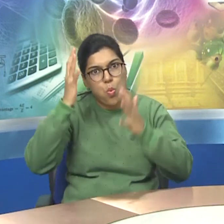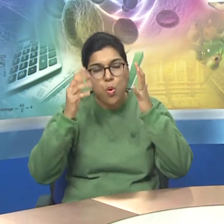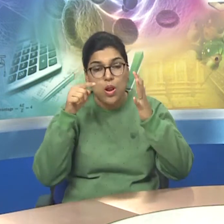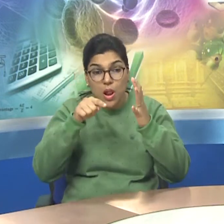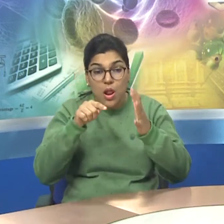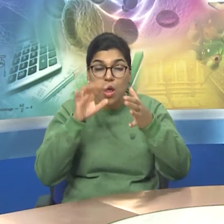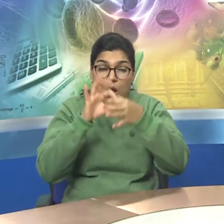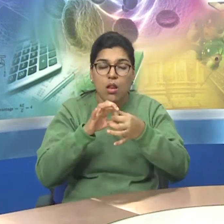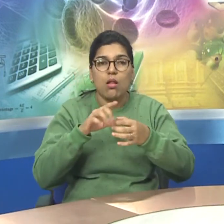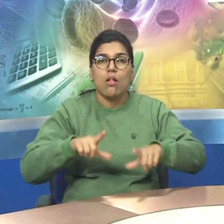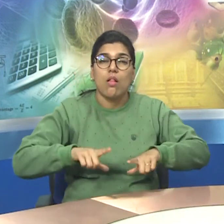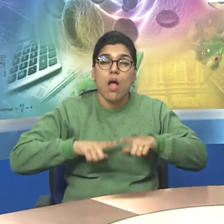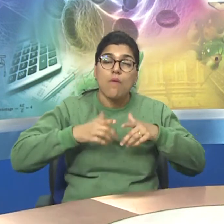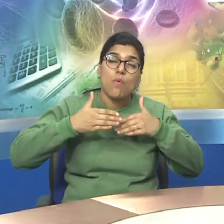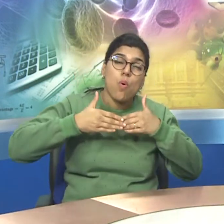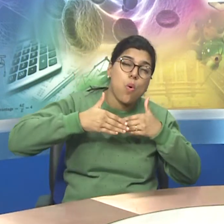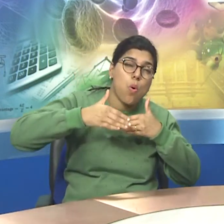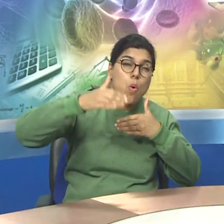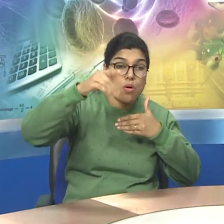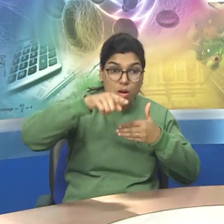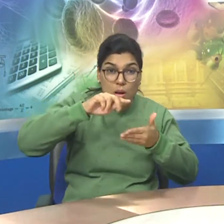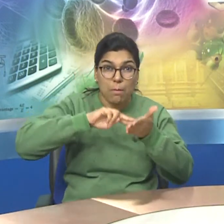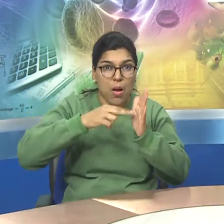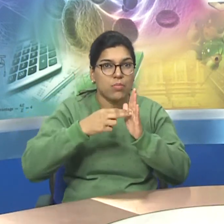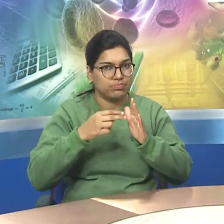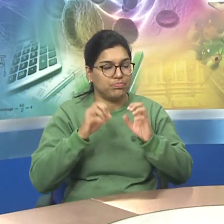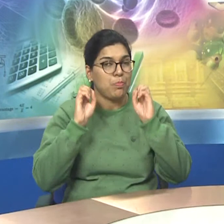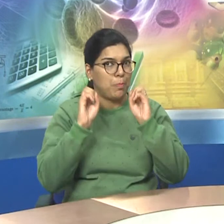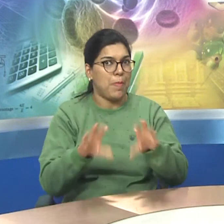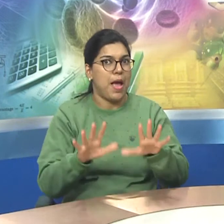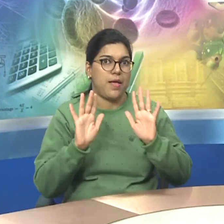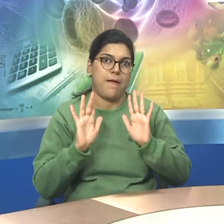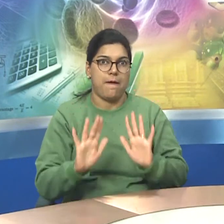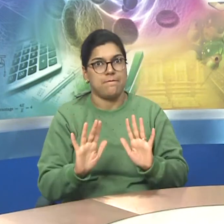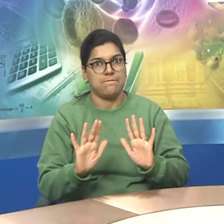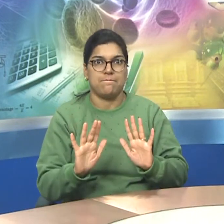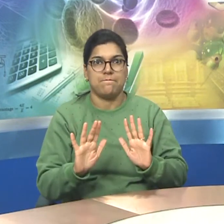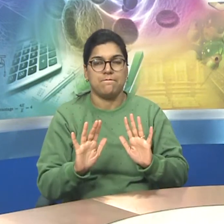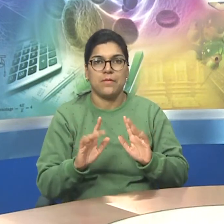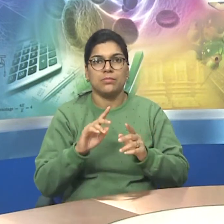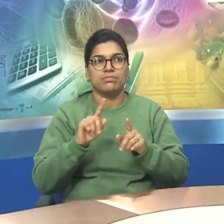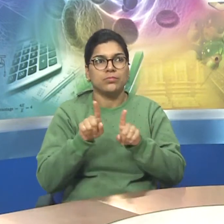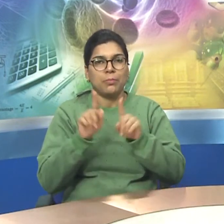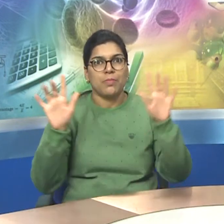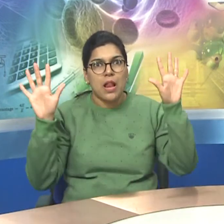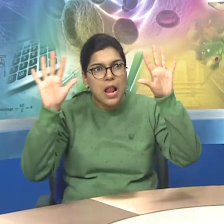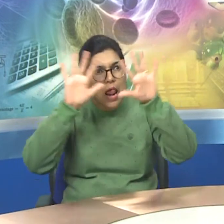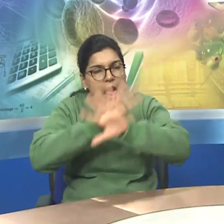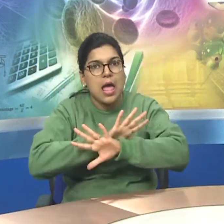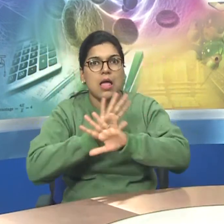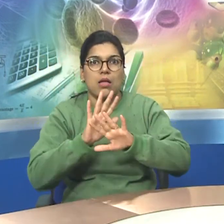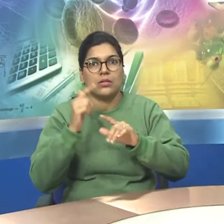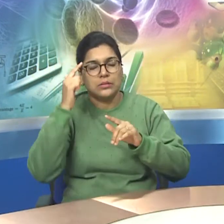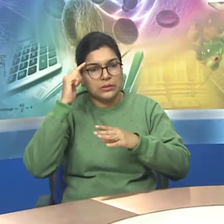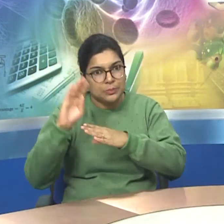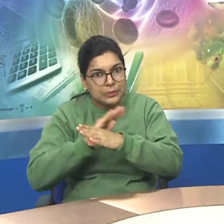A poor life this, if full of care, we have no time to stand and stare.